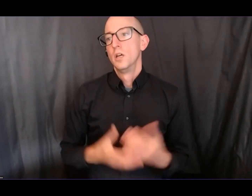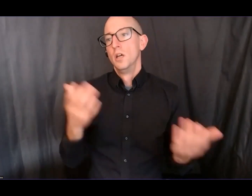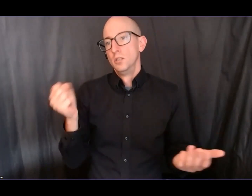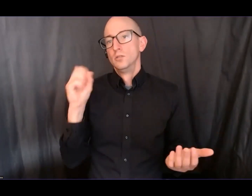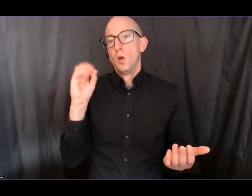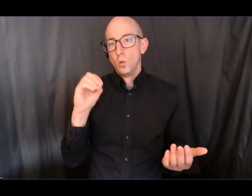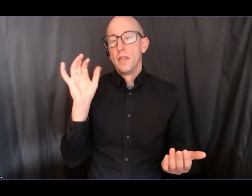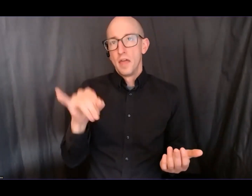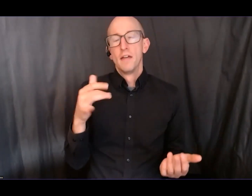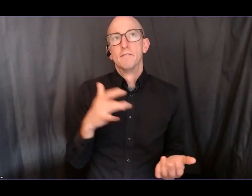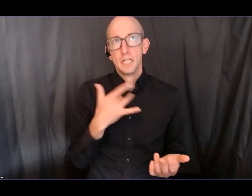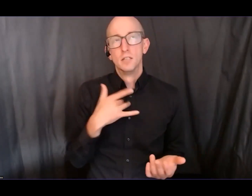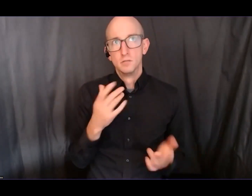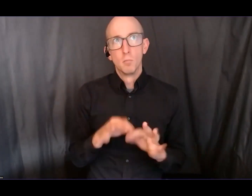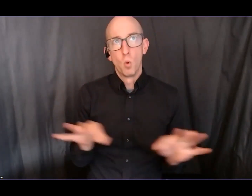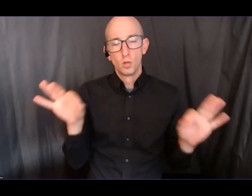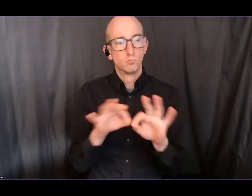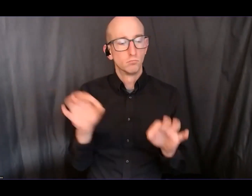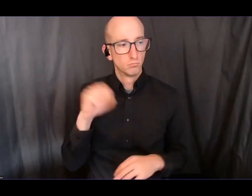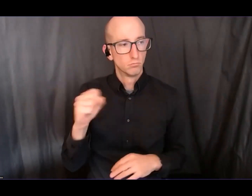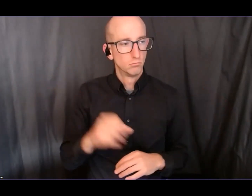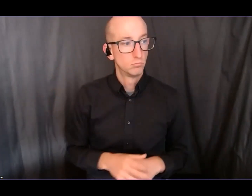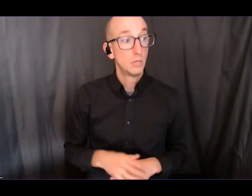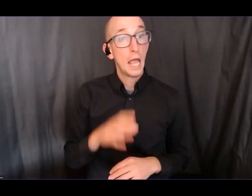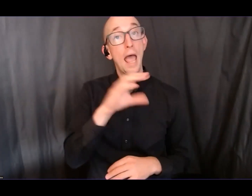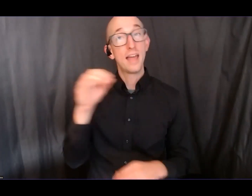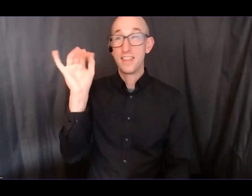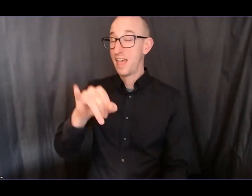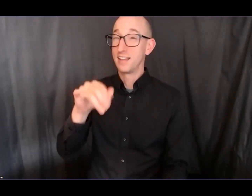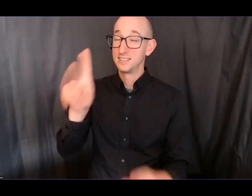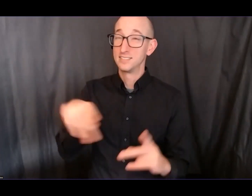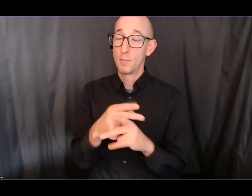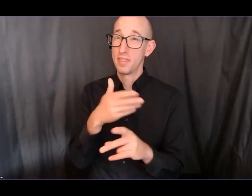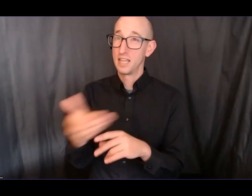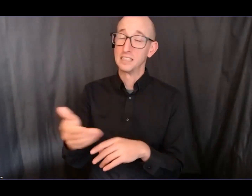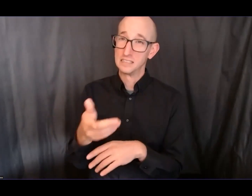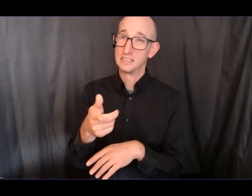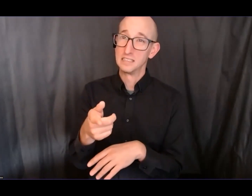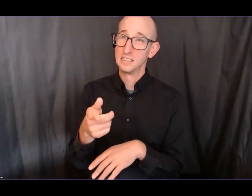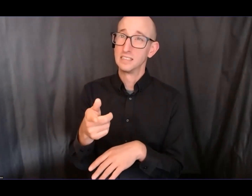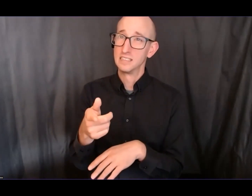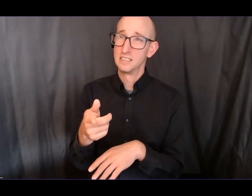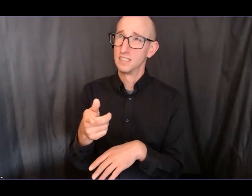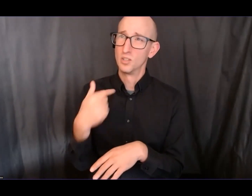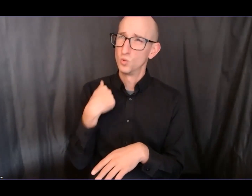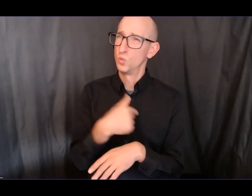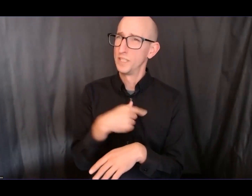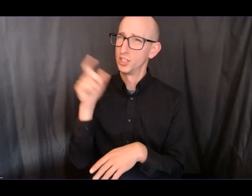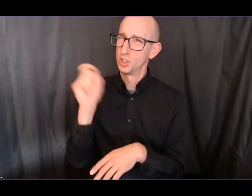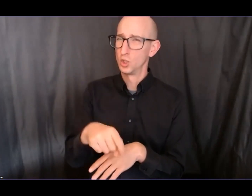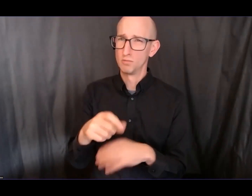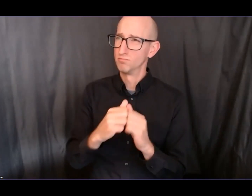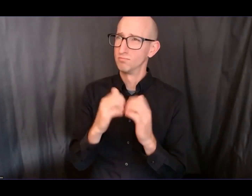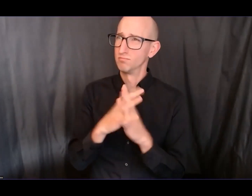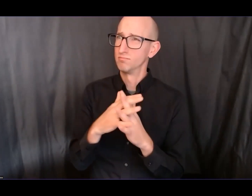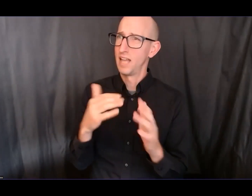feels very important. And I do think it is the kind of thing that we should have an agenda item